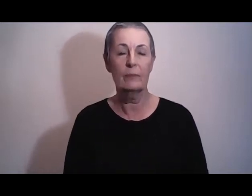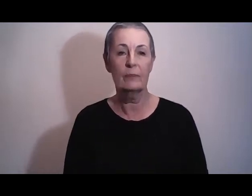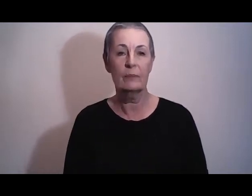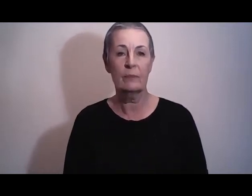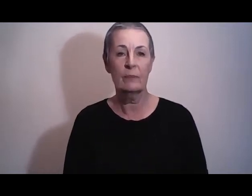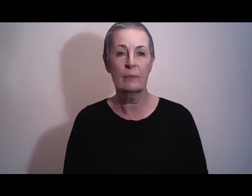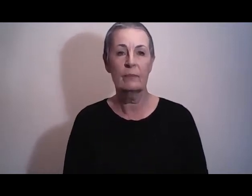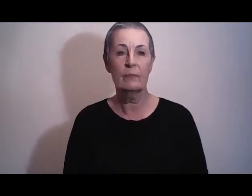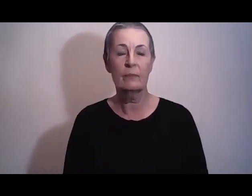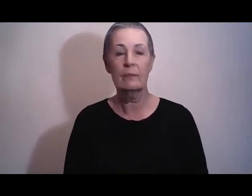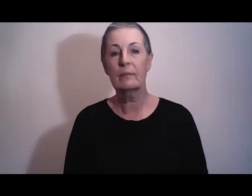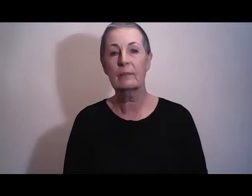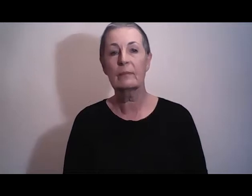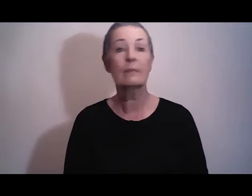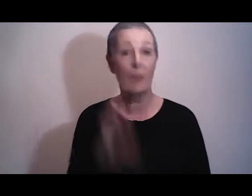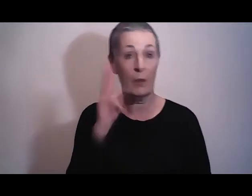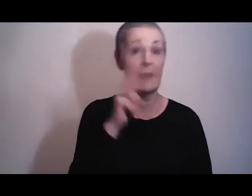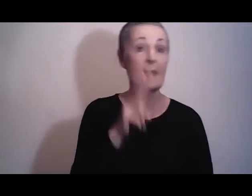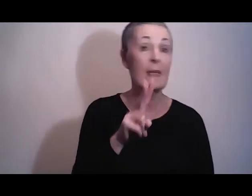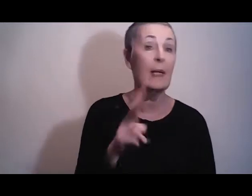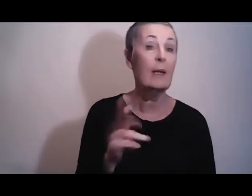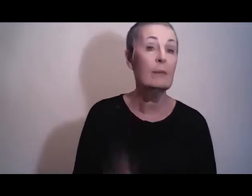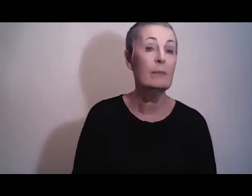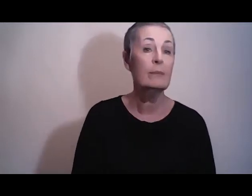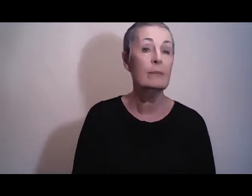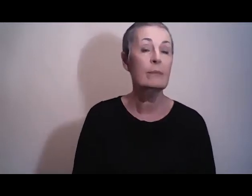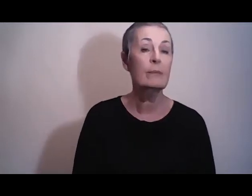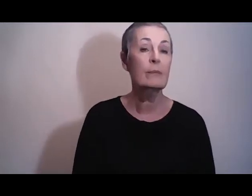I'm going to turn sideways so you can see.